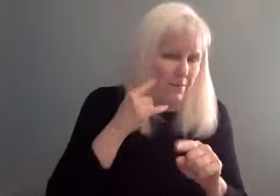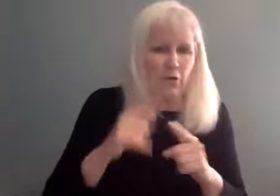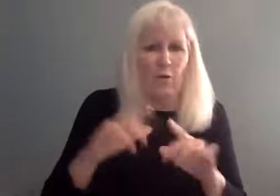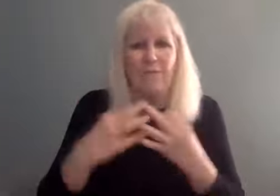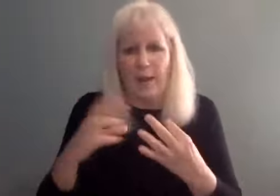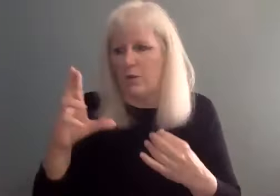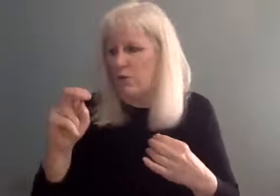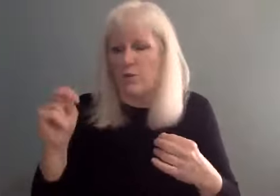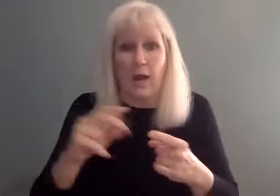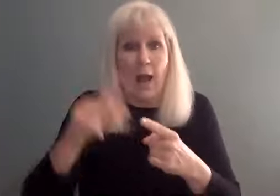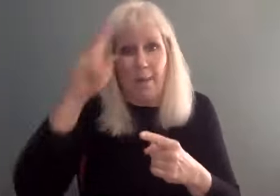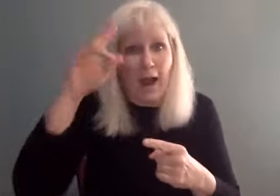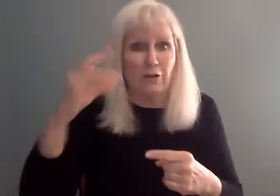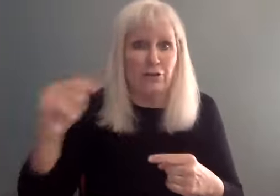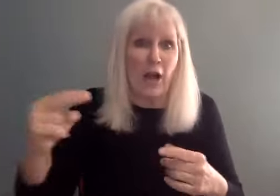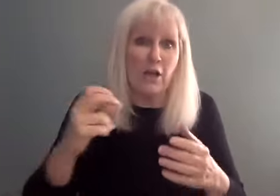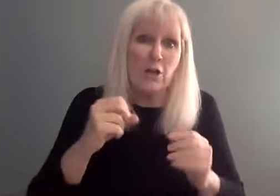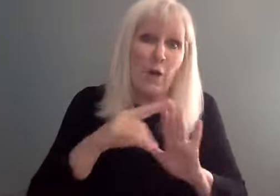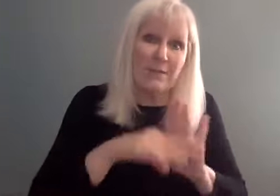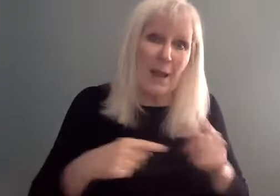my Uncle John 12-stepped me, and I have 2 years.